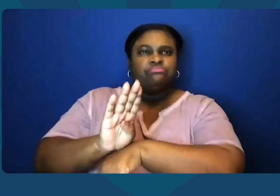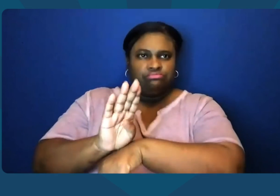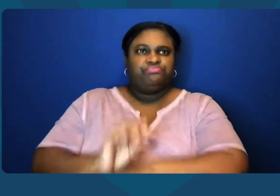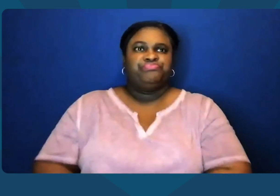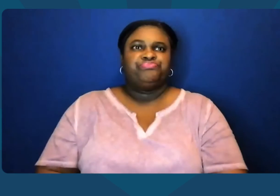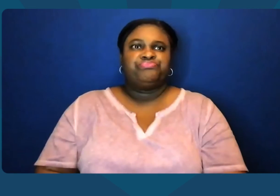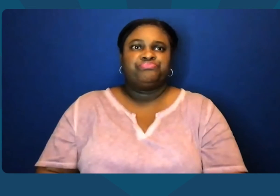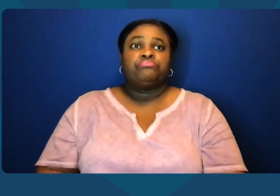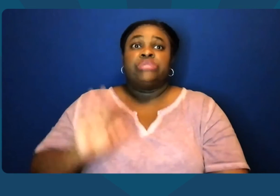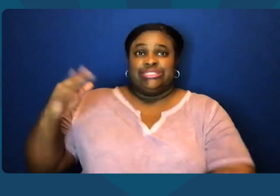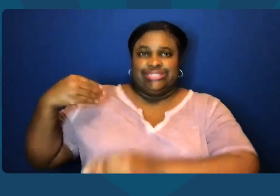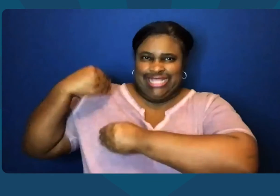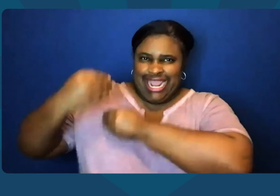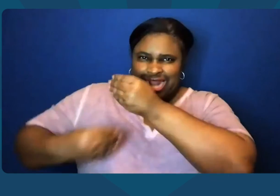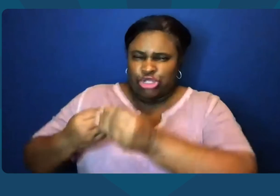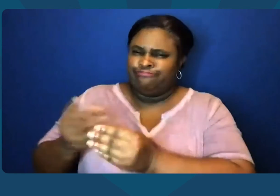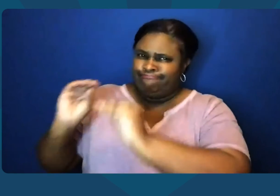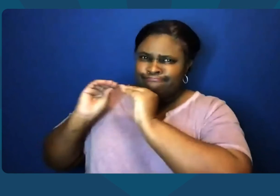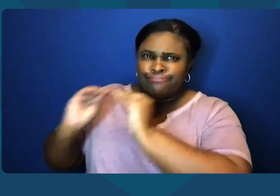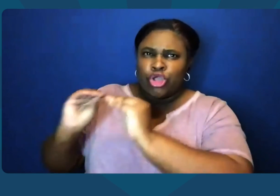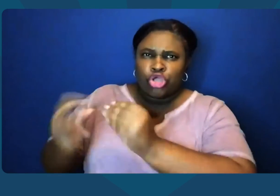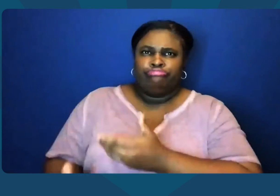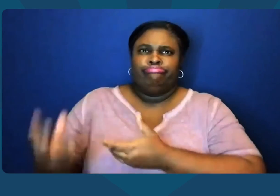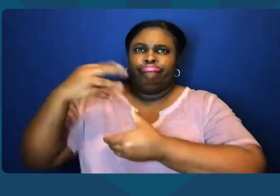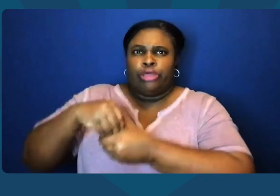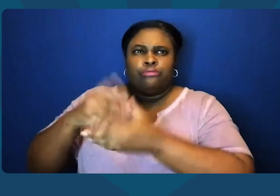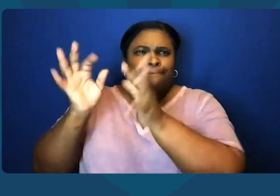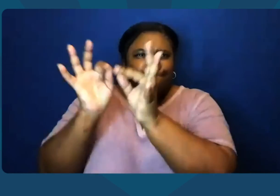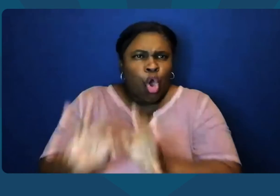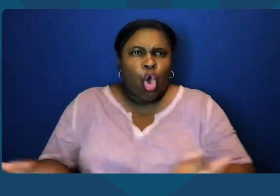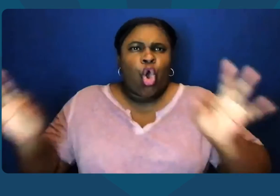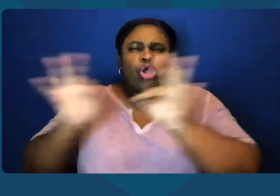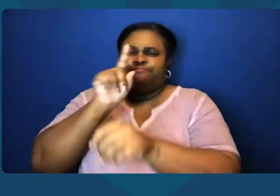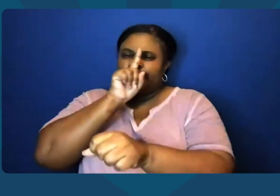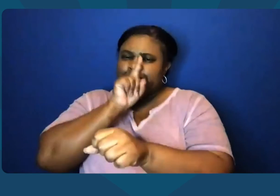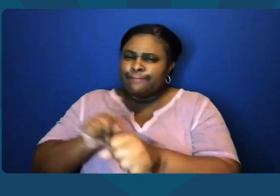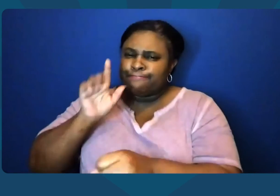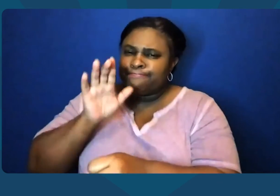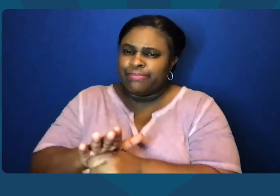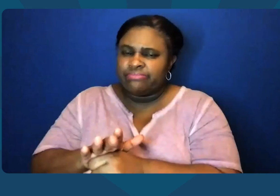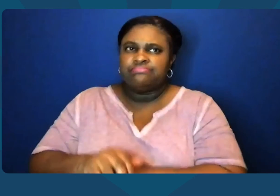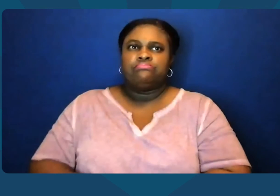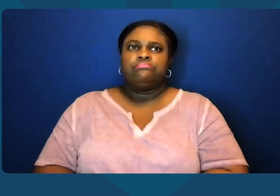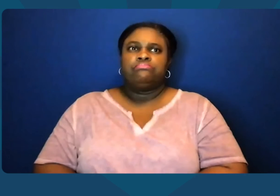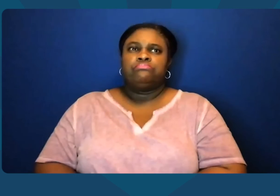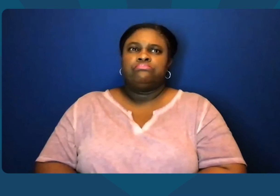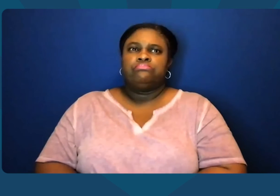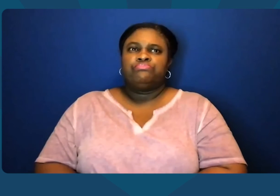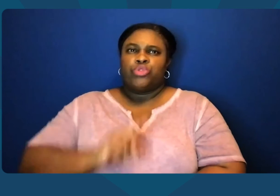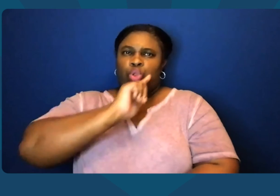His ancestors instilled in him the importance of commitment, loyalty, and hard